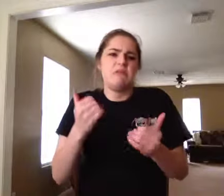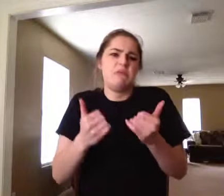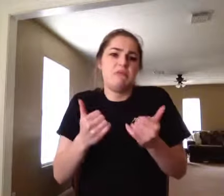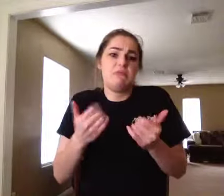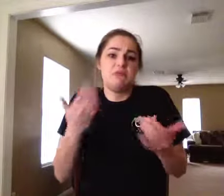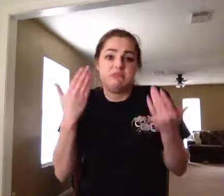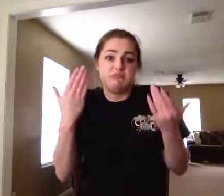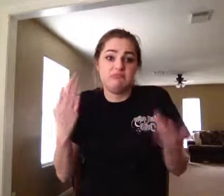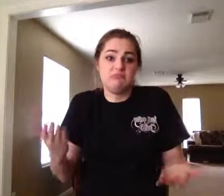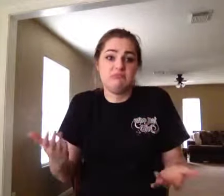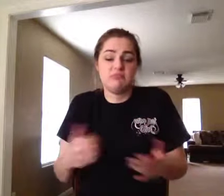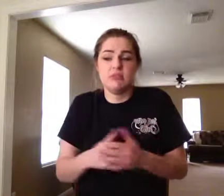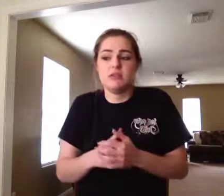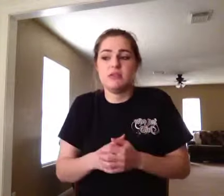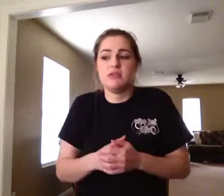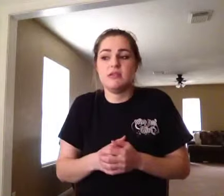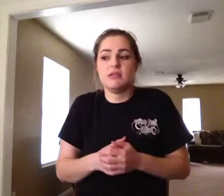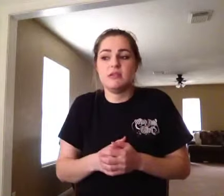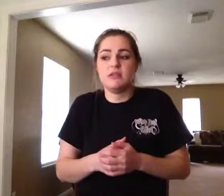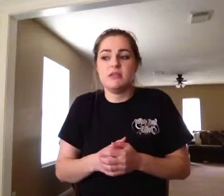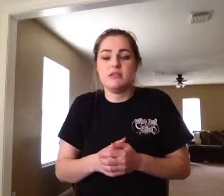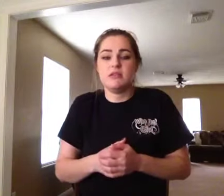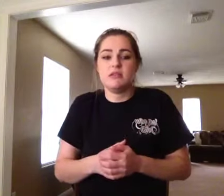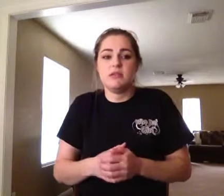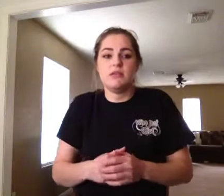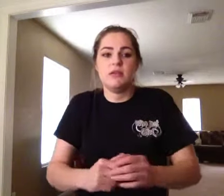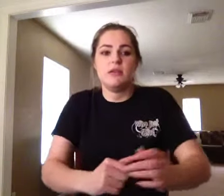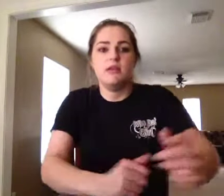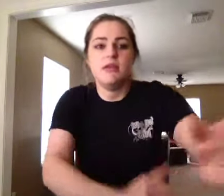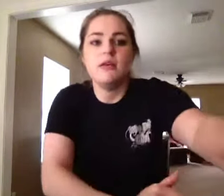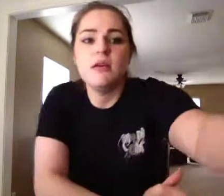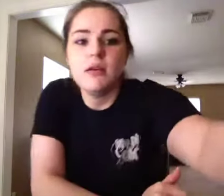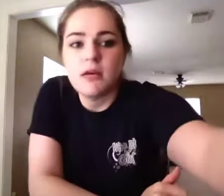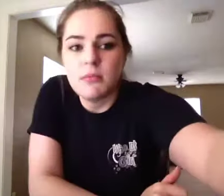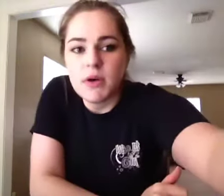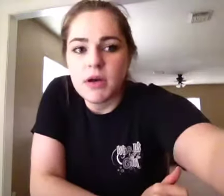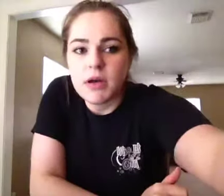or let's say 0.25 for a quarter,